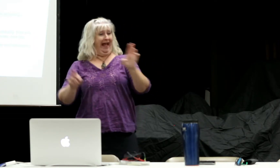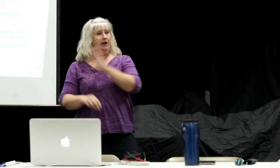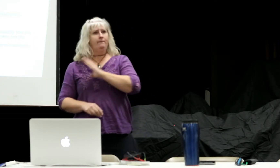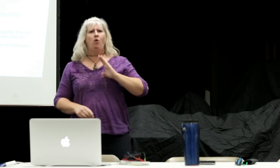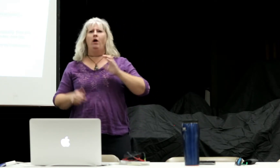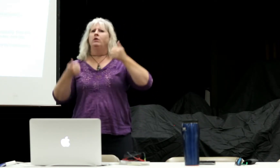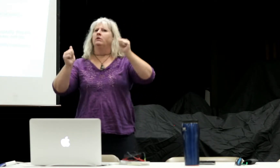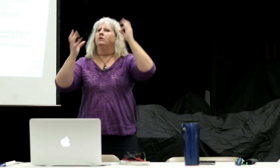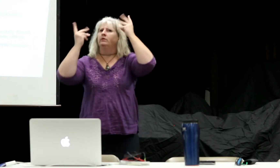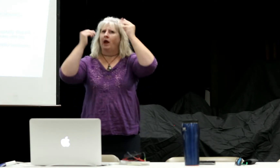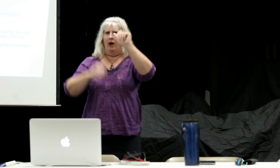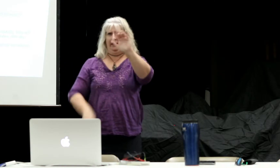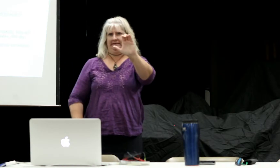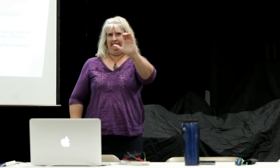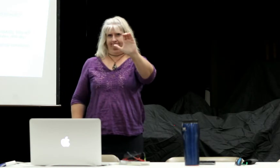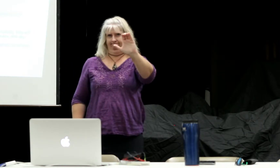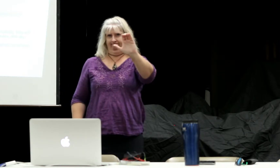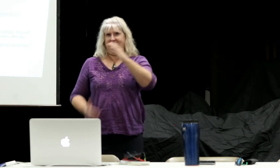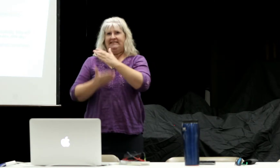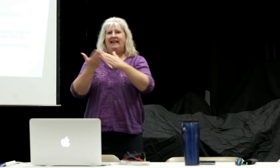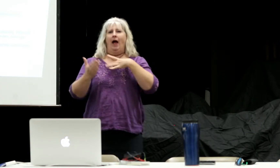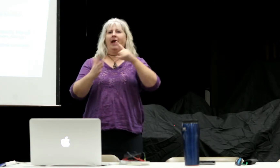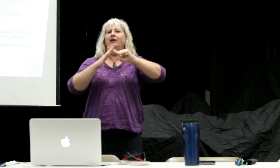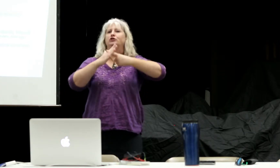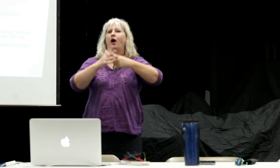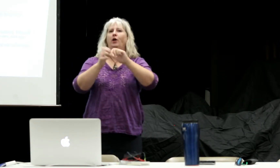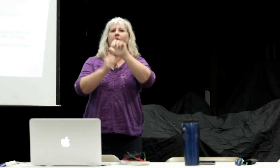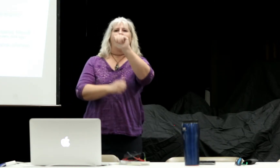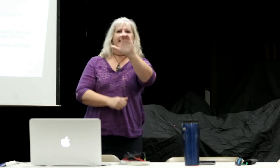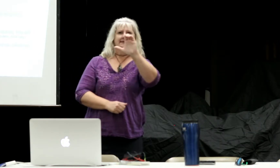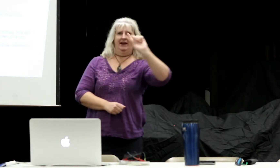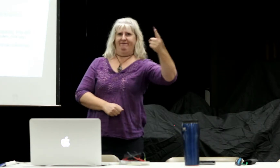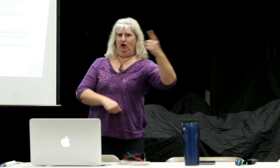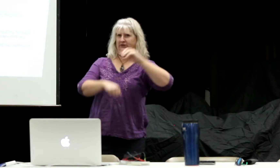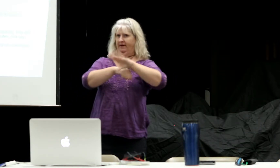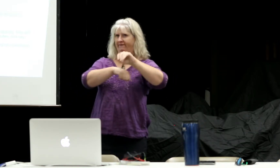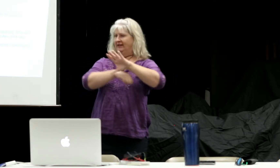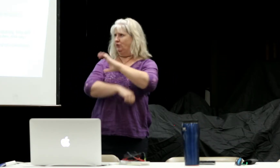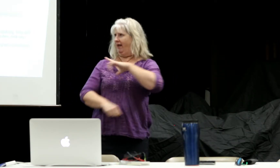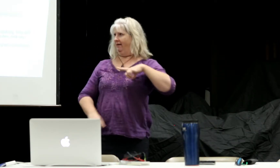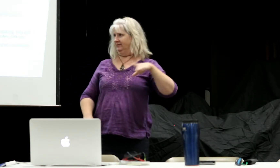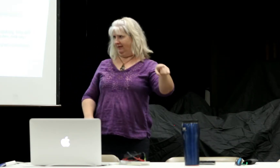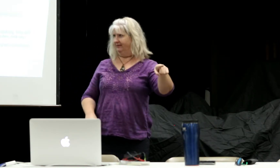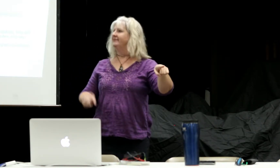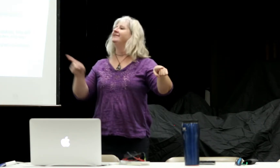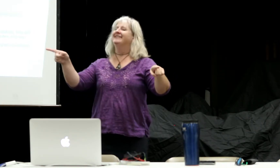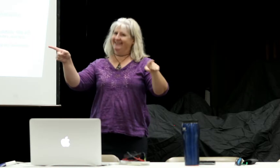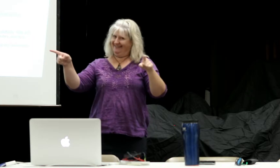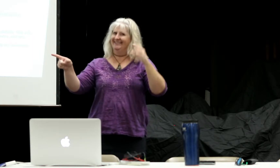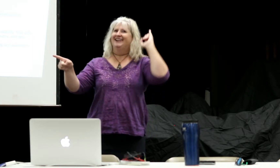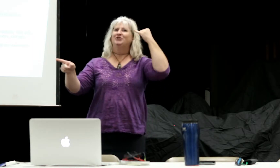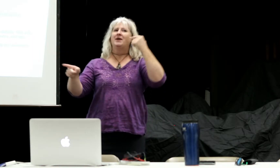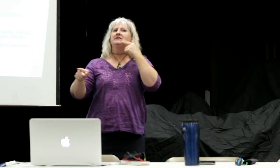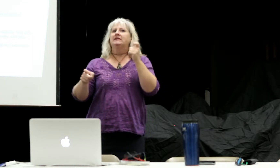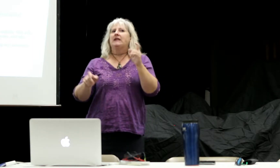And some people may not feel ready to be on the board. If you're not ready to commit to the board, you could be on the advisory council.